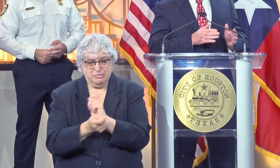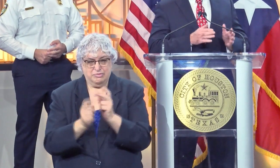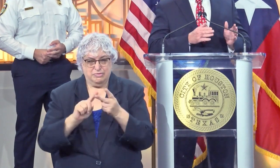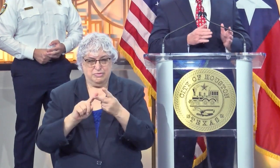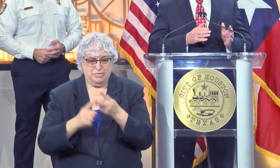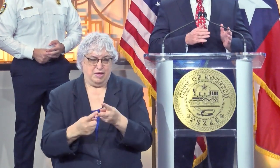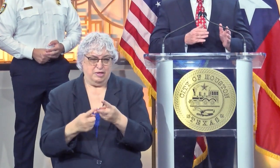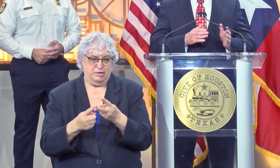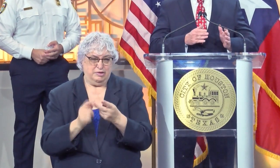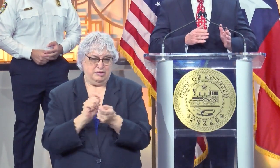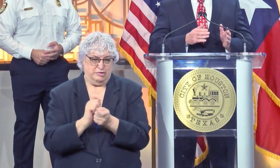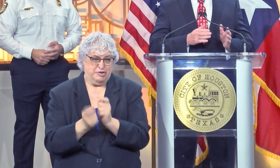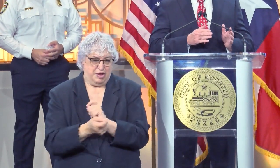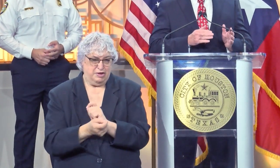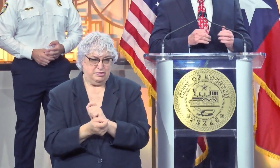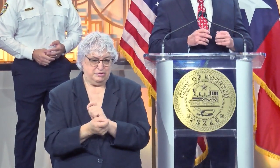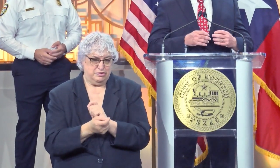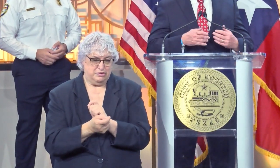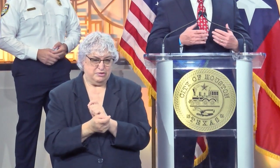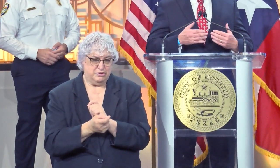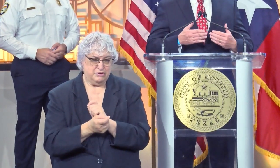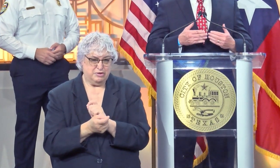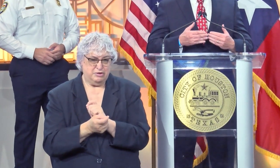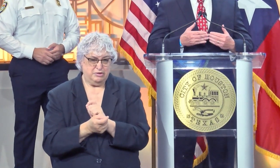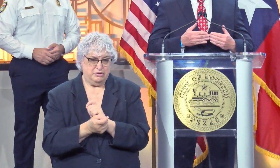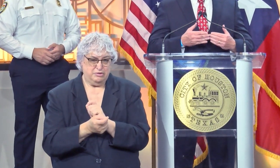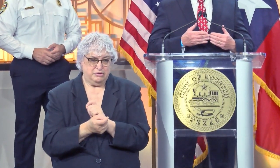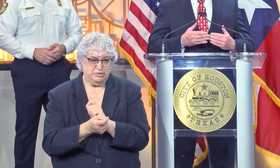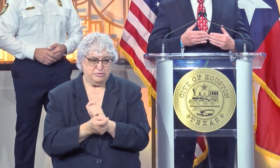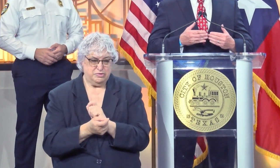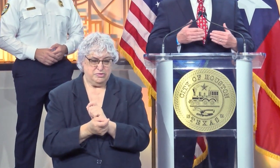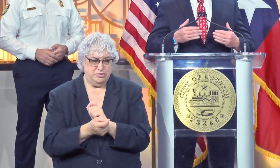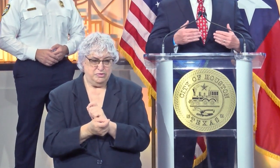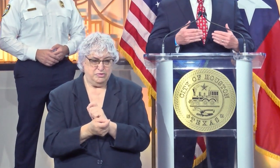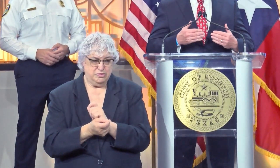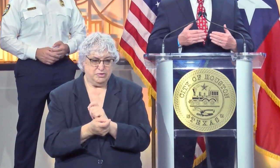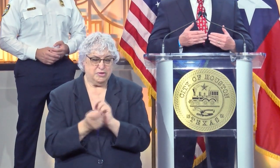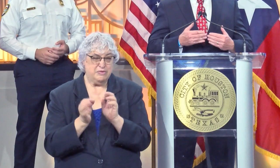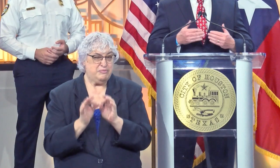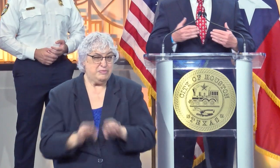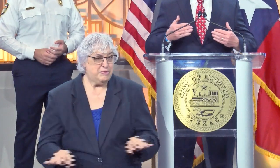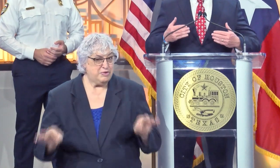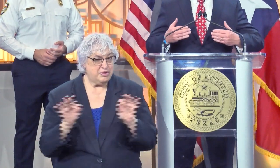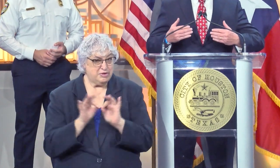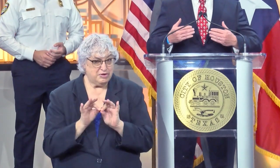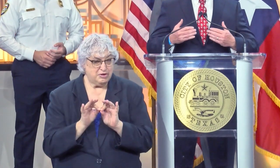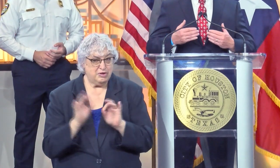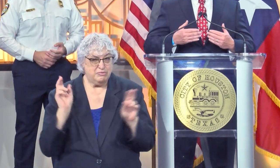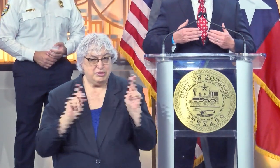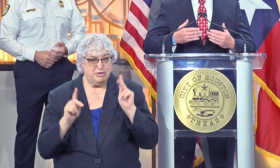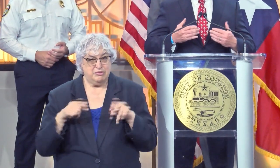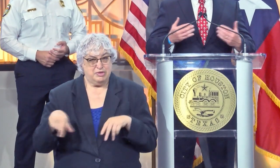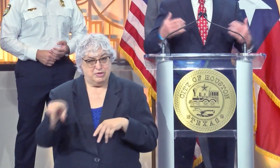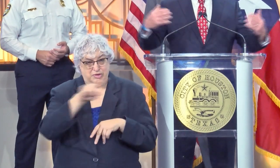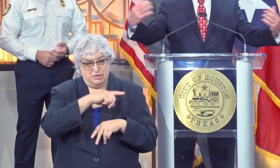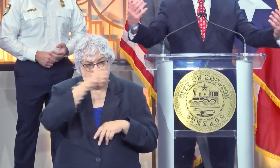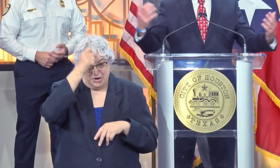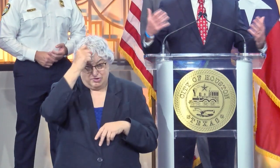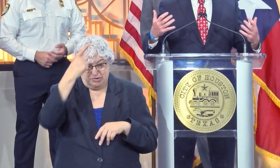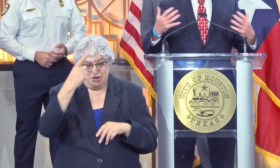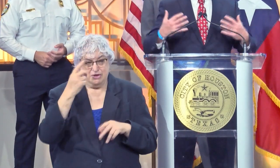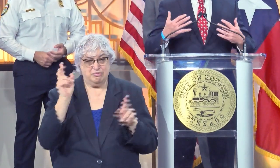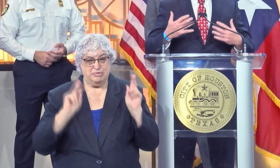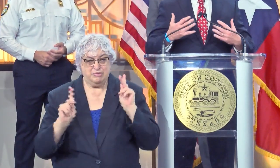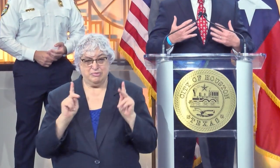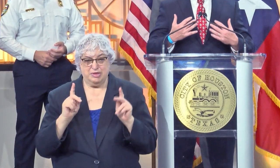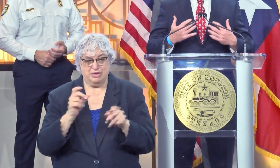second significant mutation to occur. And this is important because I want everyone to understand what happens.